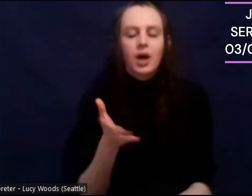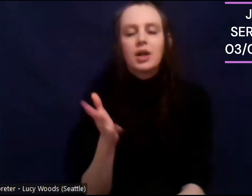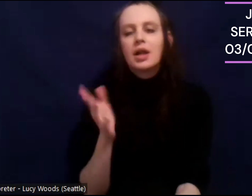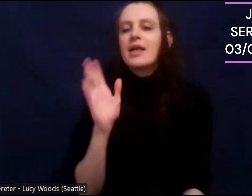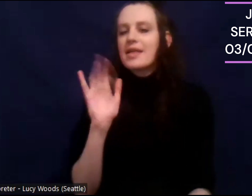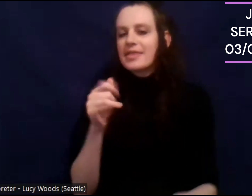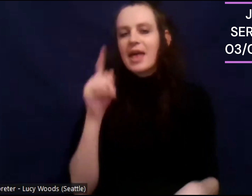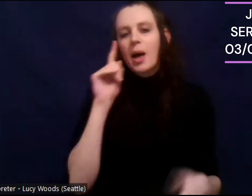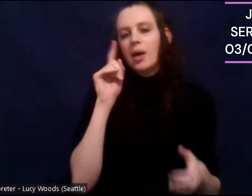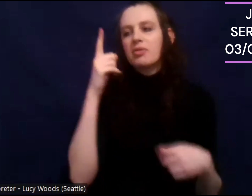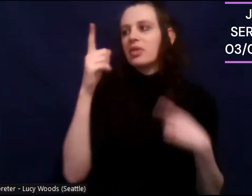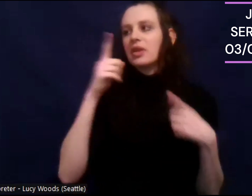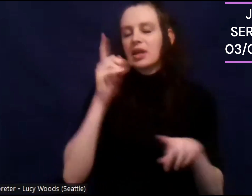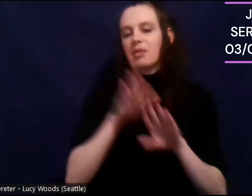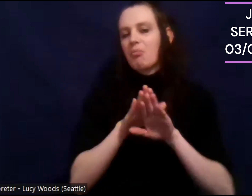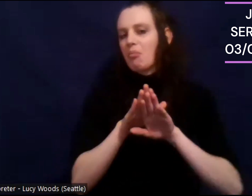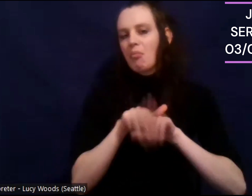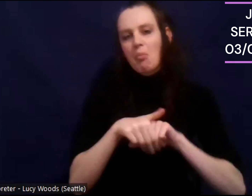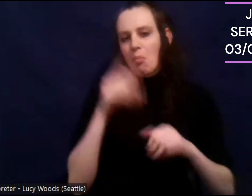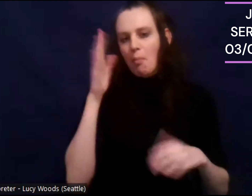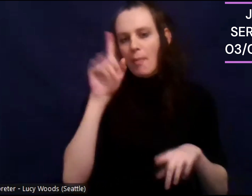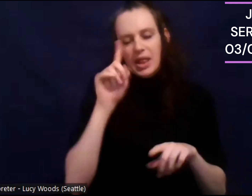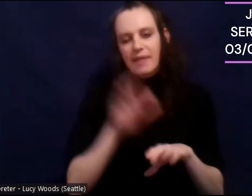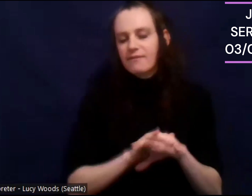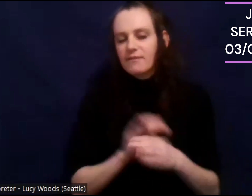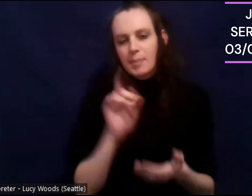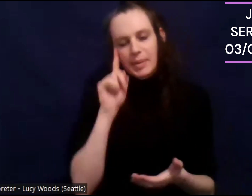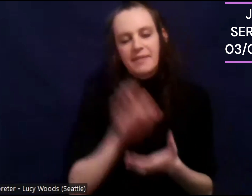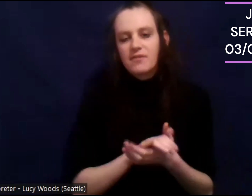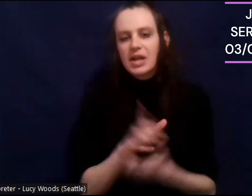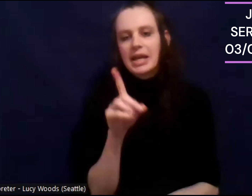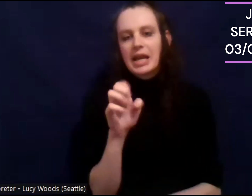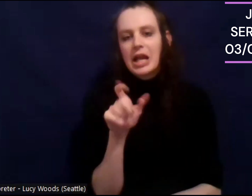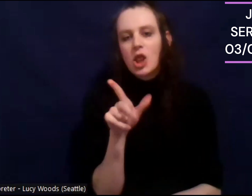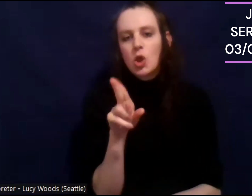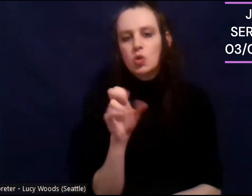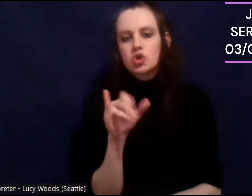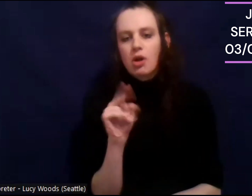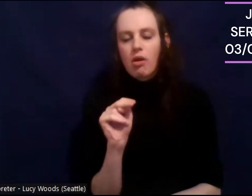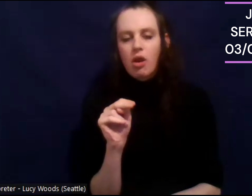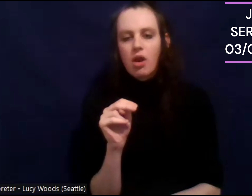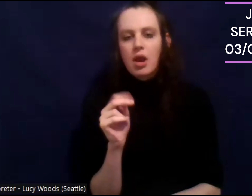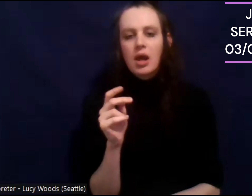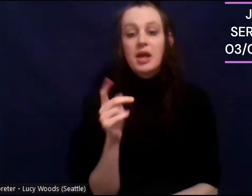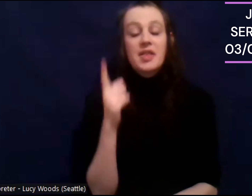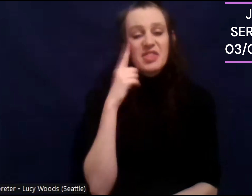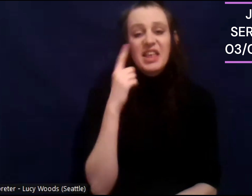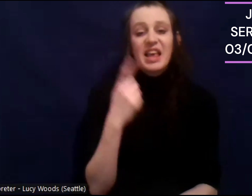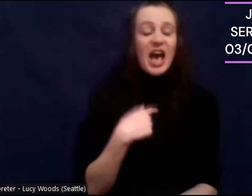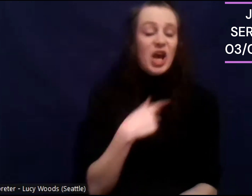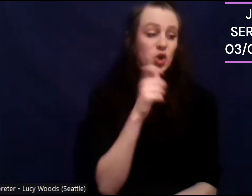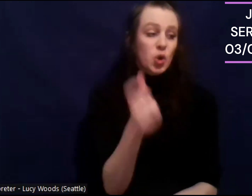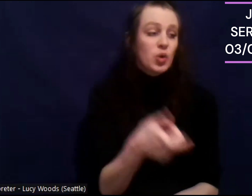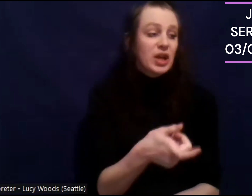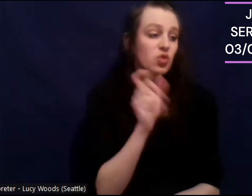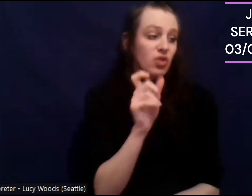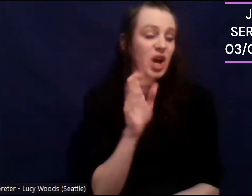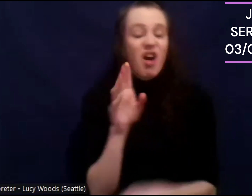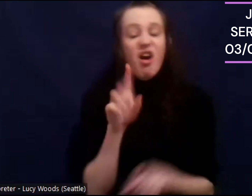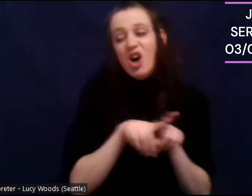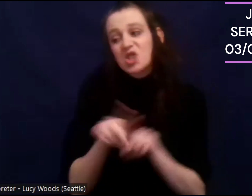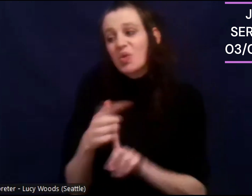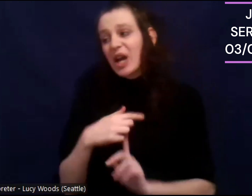me that I can live a normal life without drinking and drugging, and also not working the 12 steps of Alcoholics Anonymous, which is the